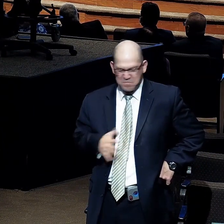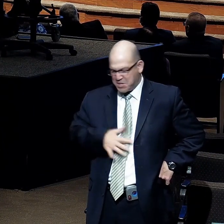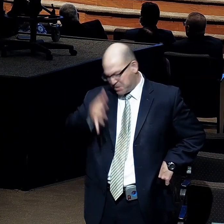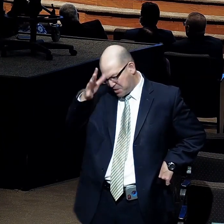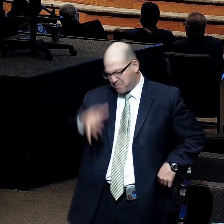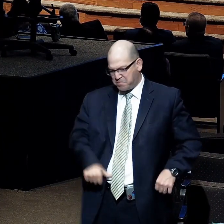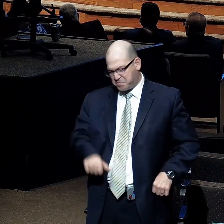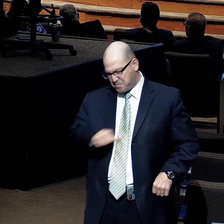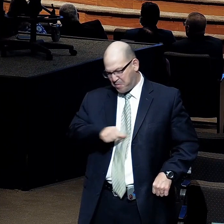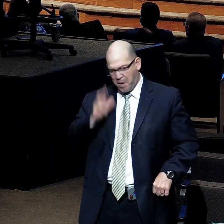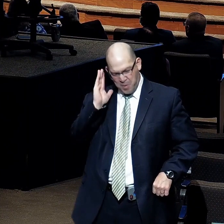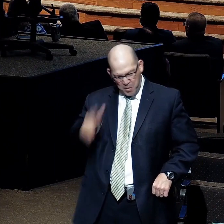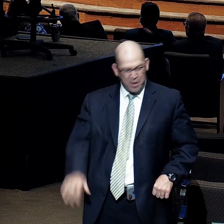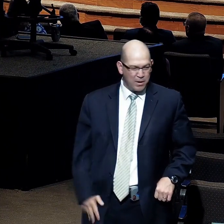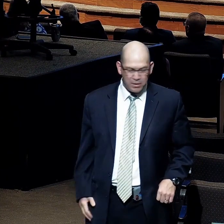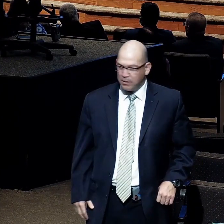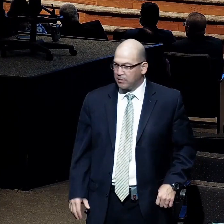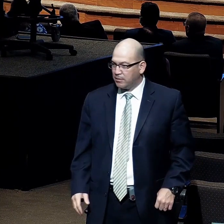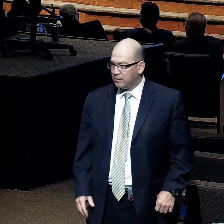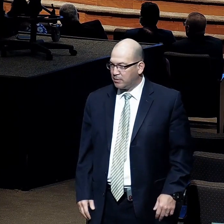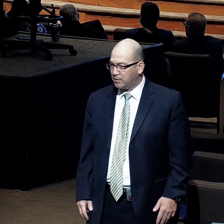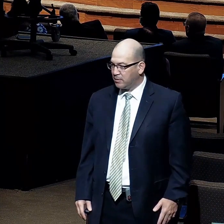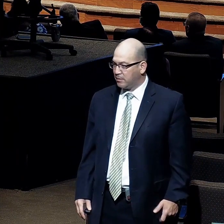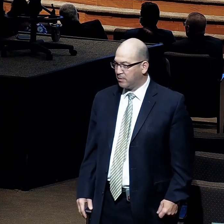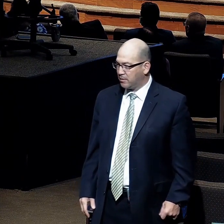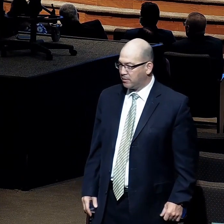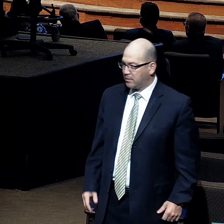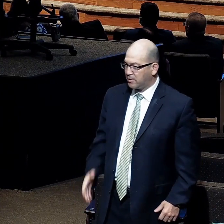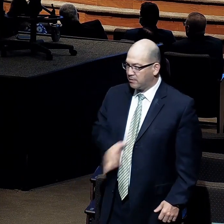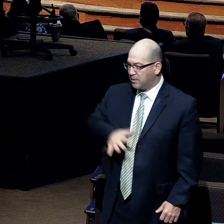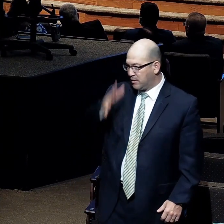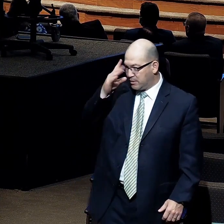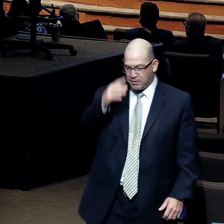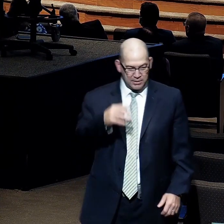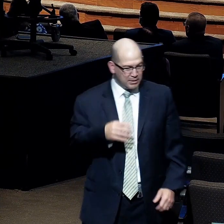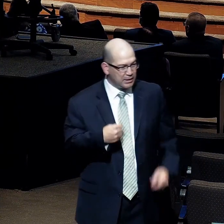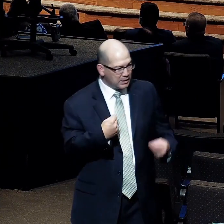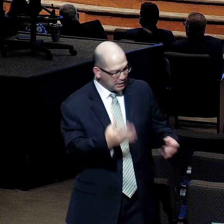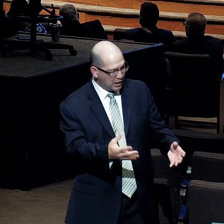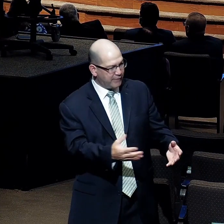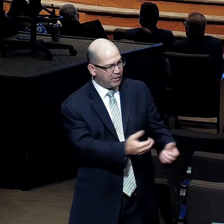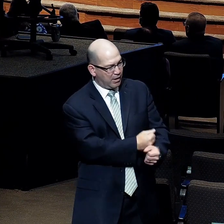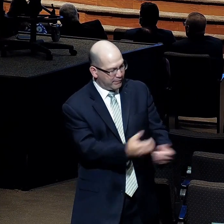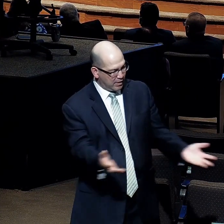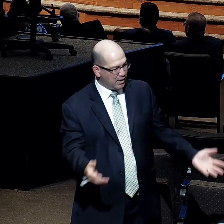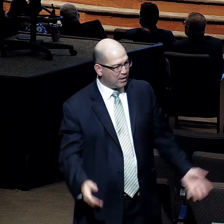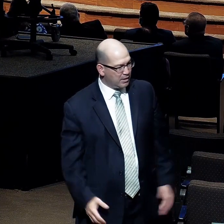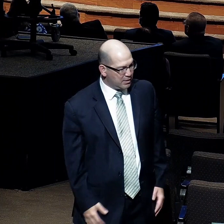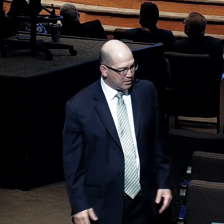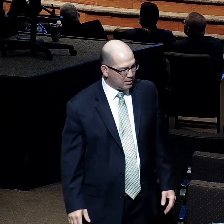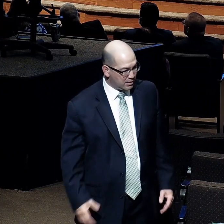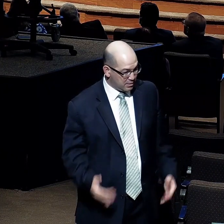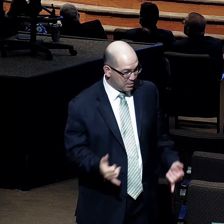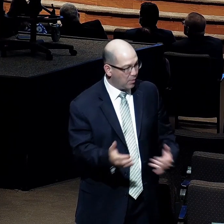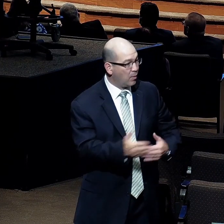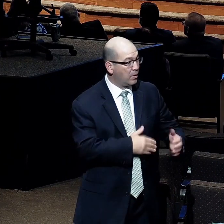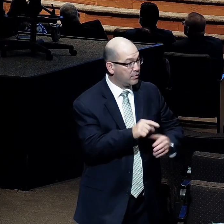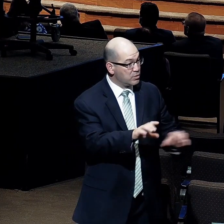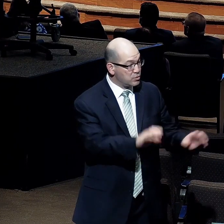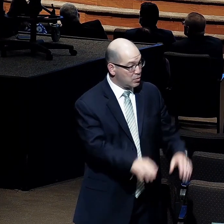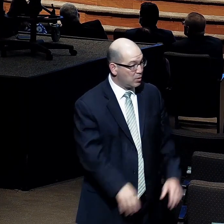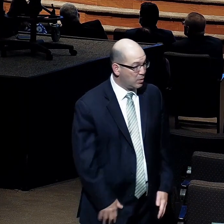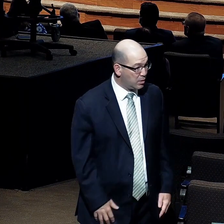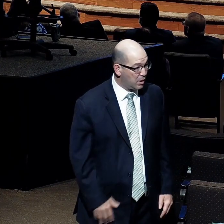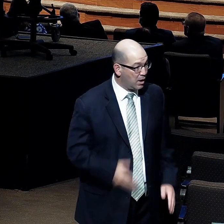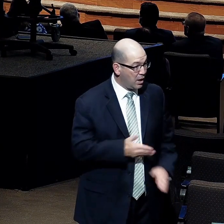my own. Didn't ask any questions. My dad looked at me, and he gave me the level. He gave me all the tools I needed, but he gave me a level. He said, no matter what you do, after you put